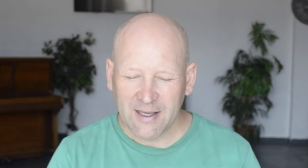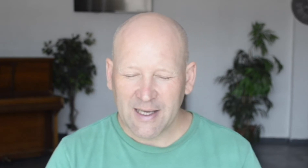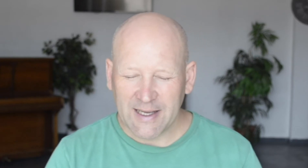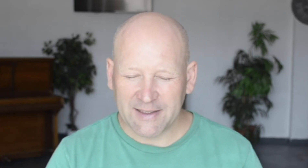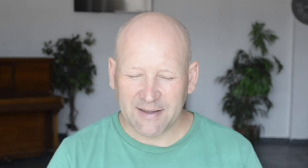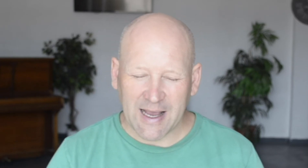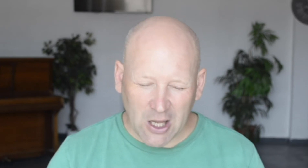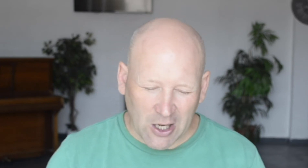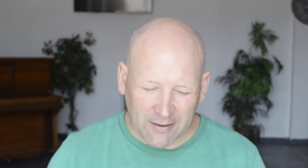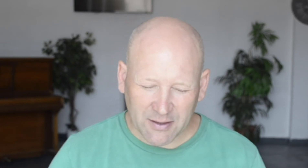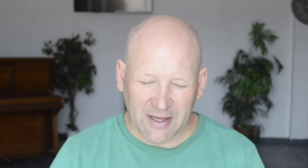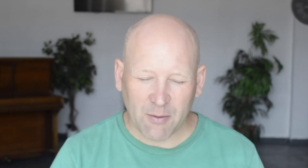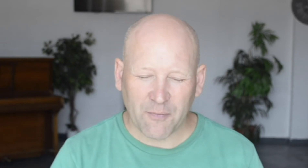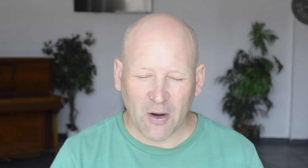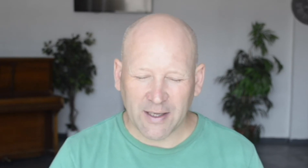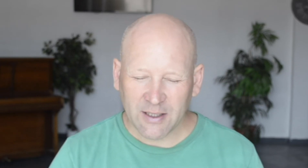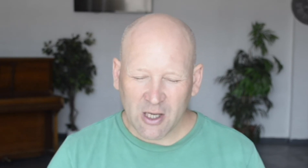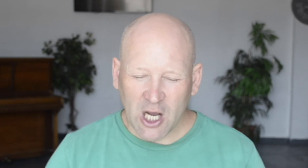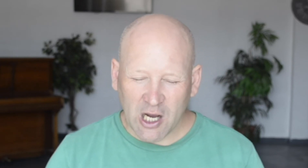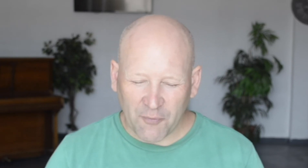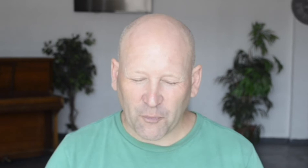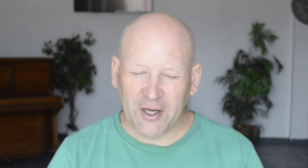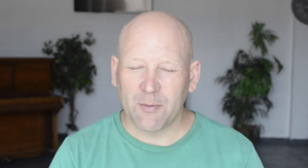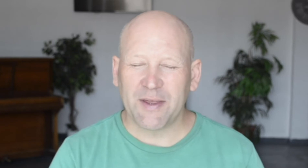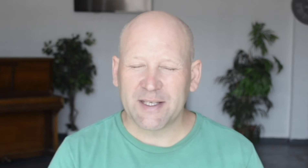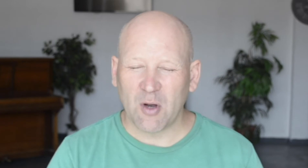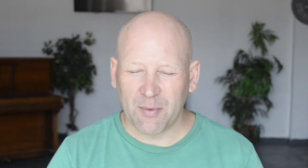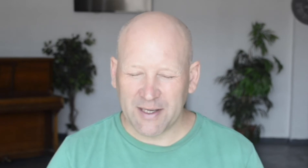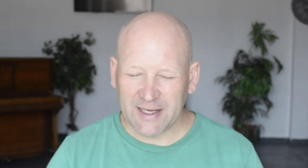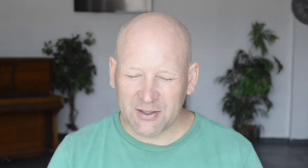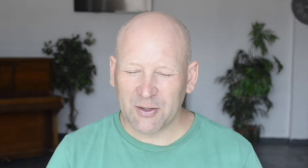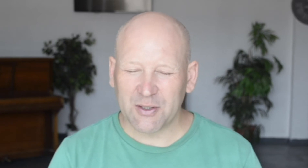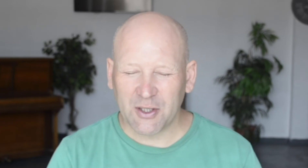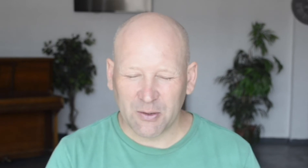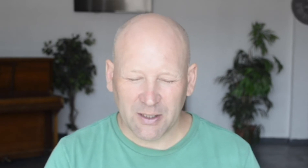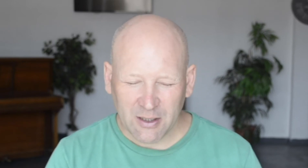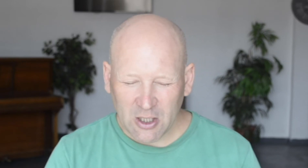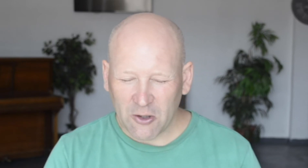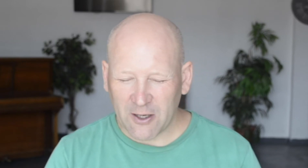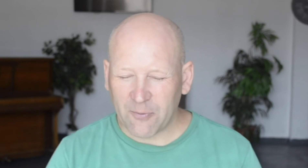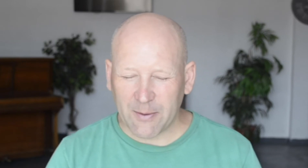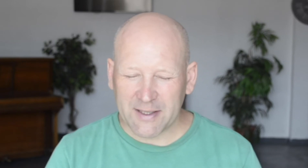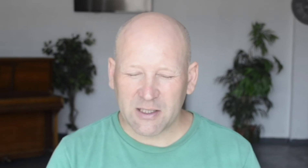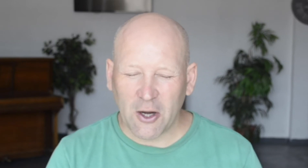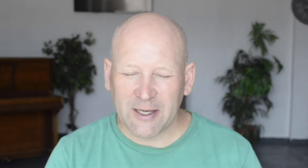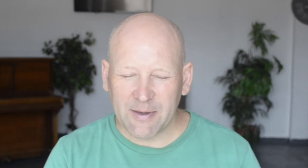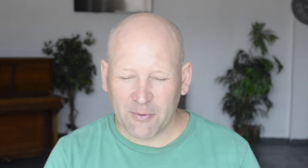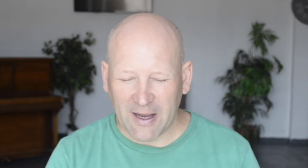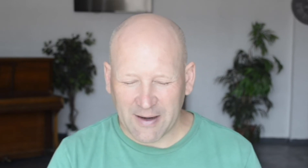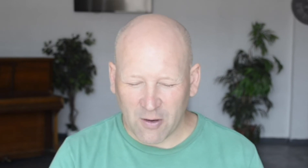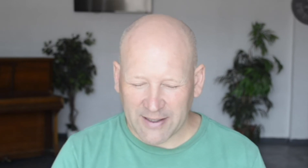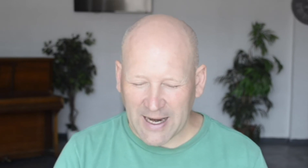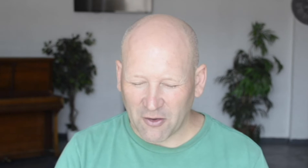minister into their lives, that they would find freedom in this moment as they turn to you. And Lord, I pray where there's lonely